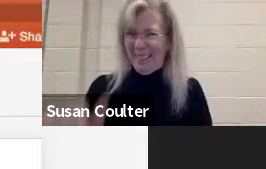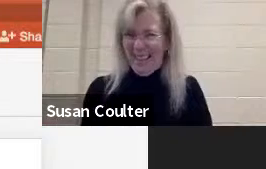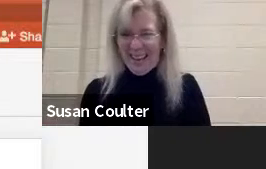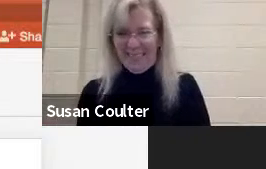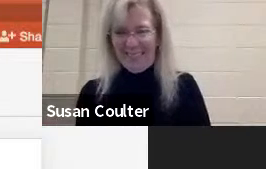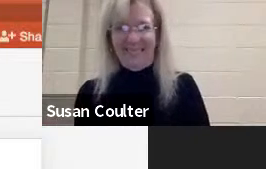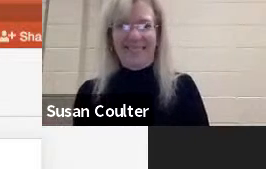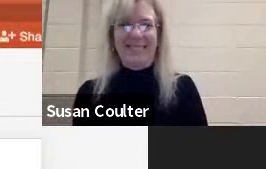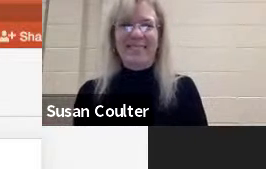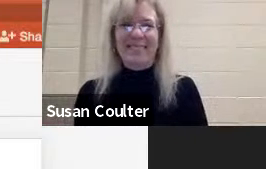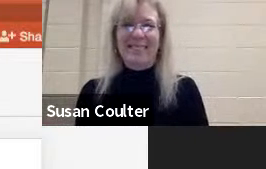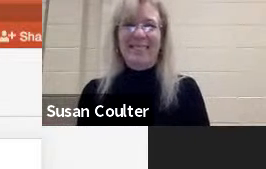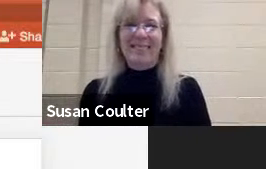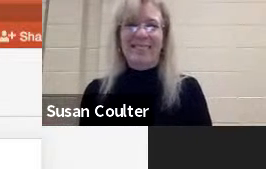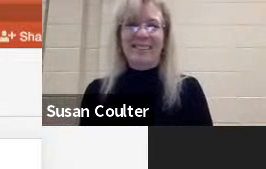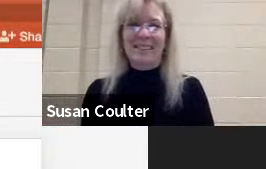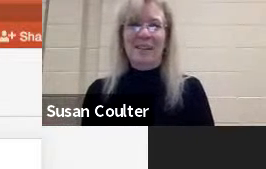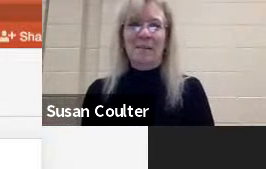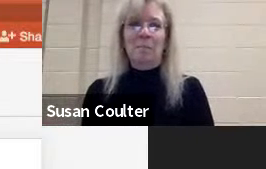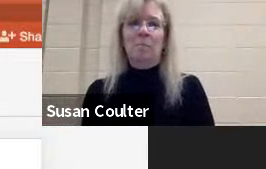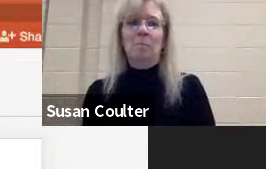something like that.